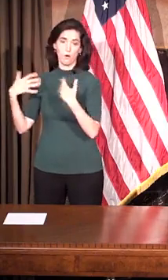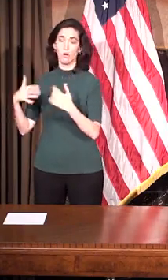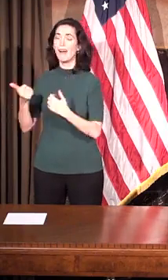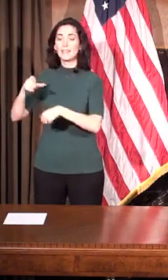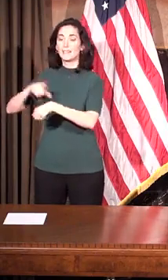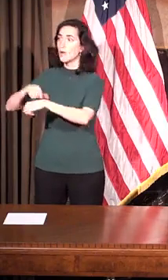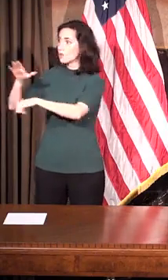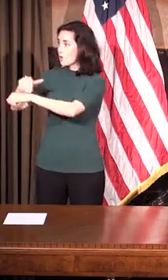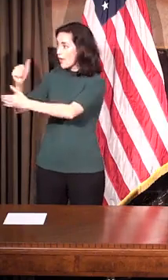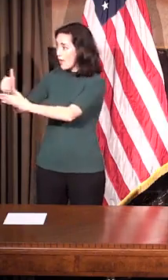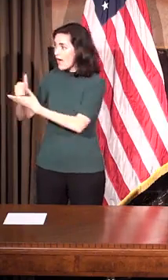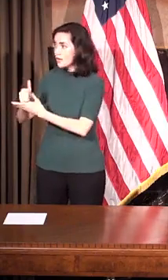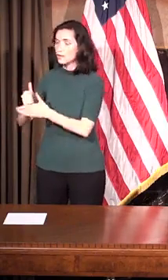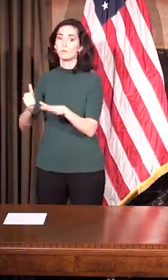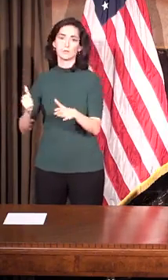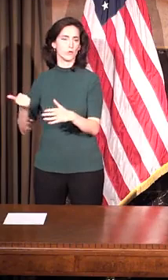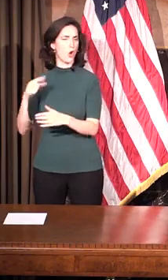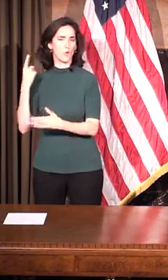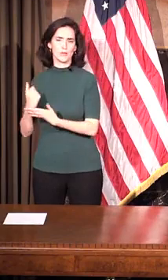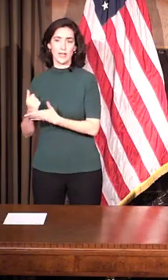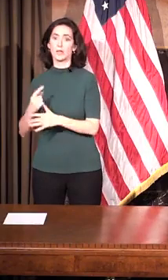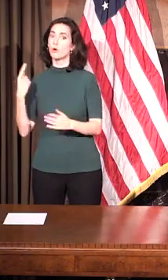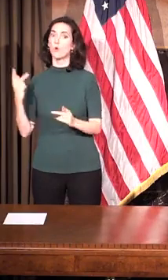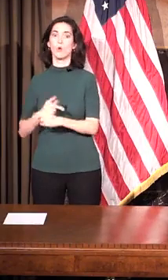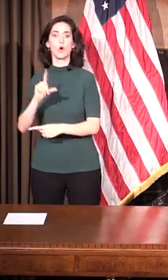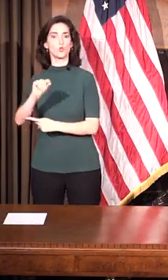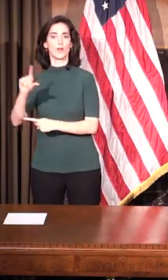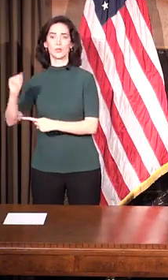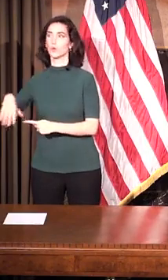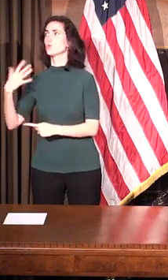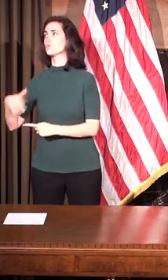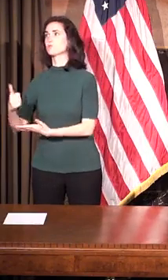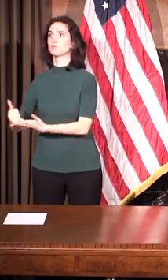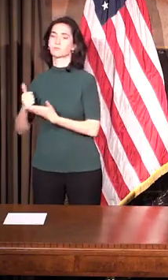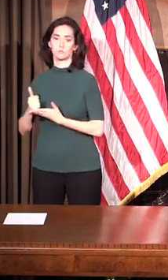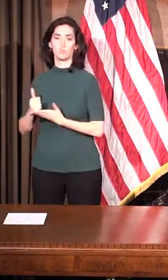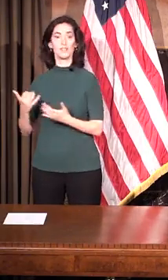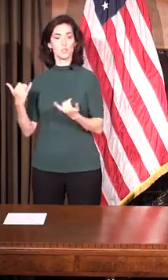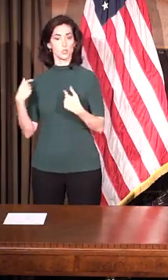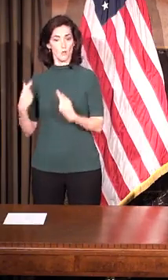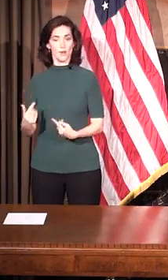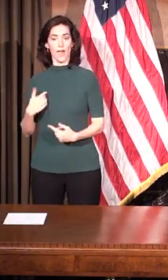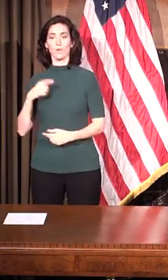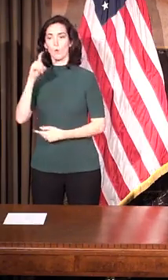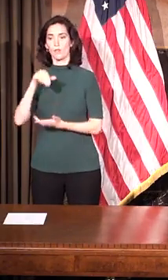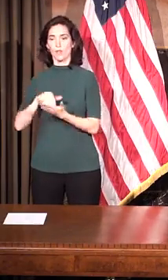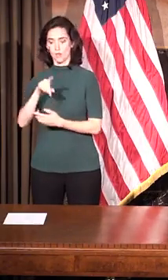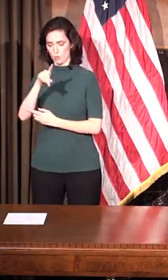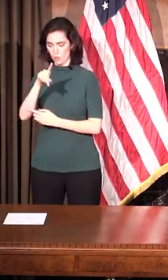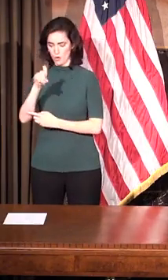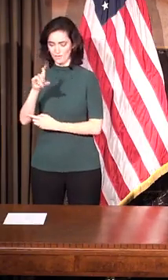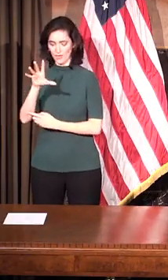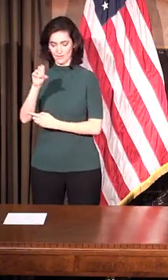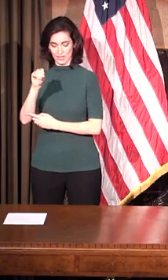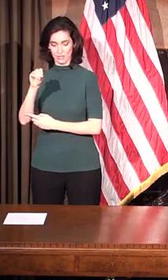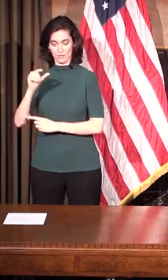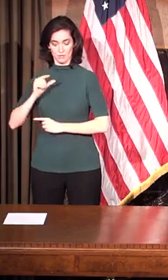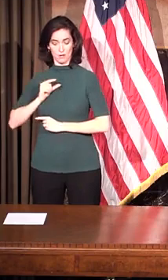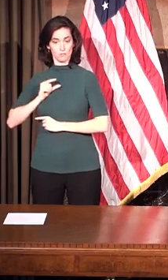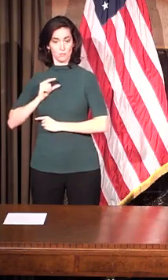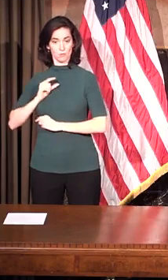but particularly in 2020, have more than 1,150 guardsmen activated. They have